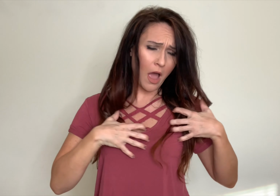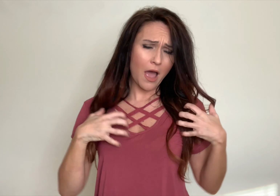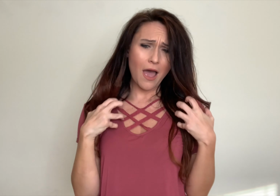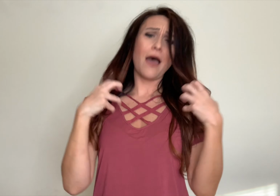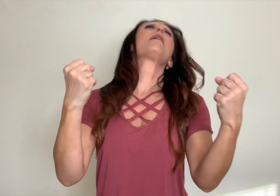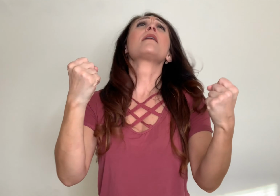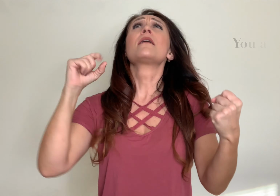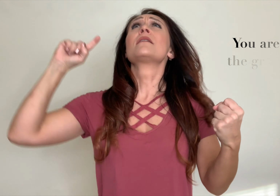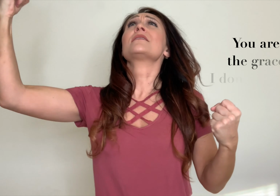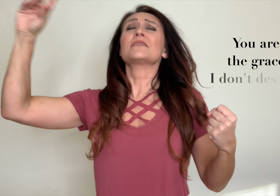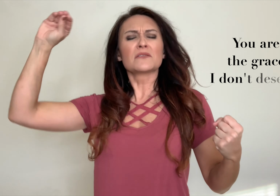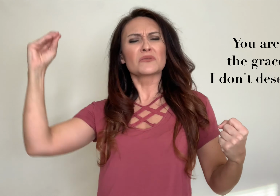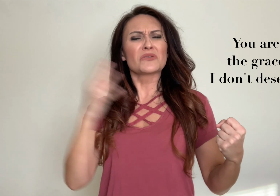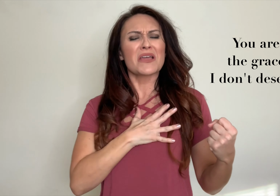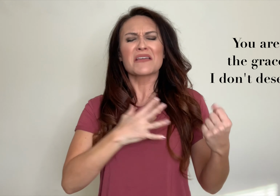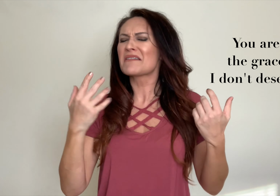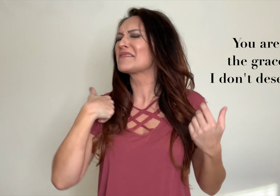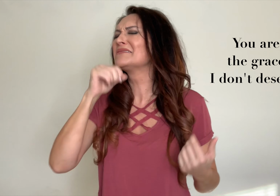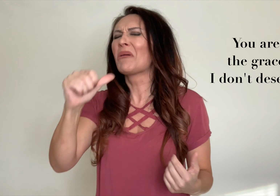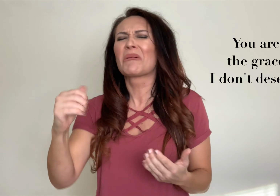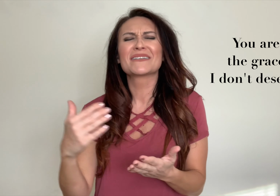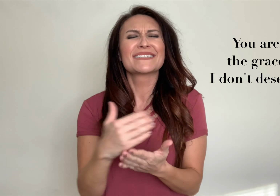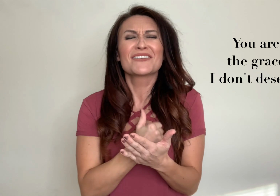You are the grace I don't